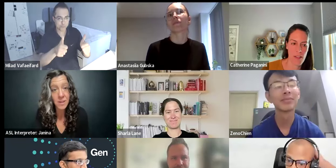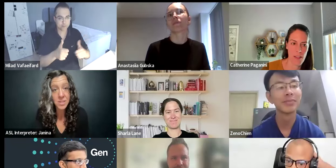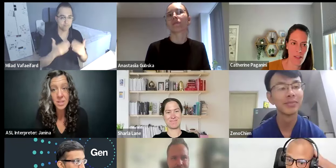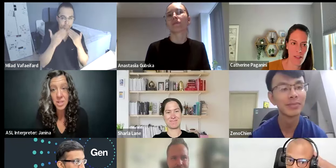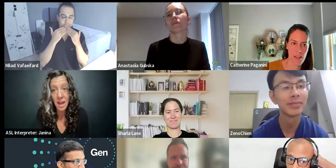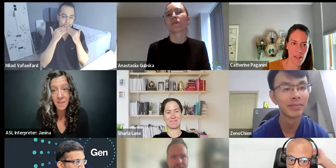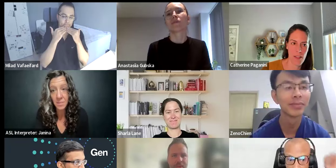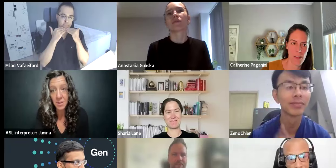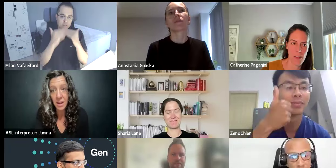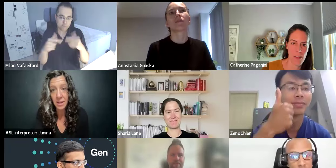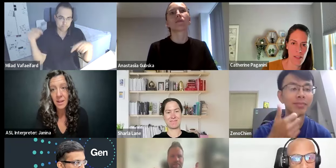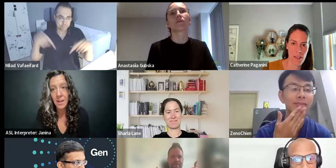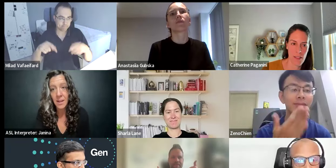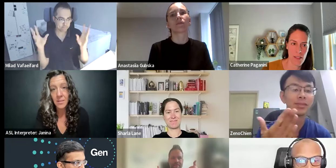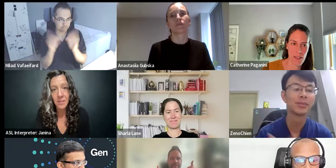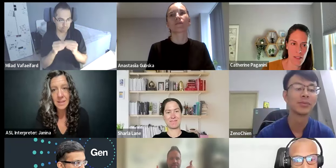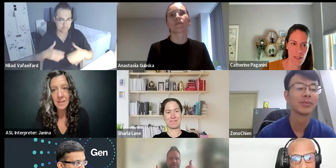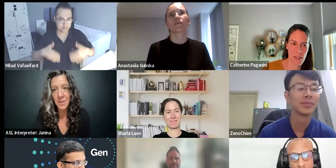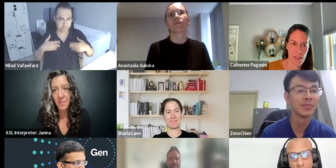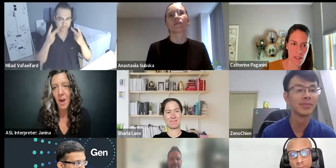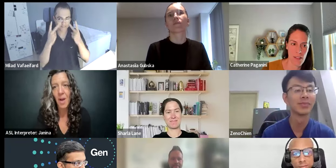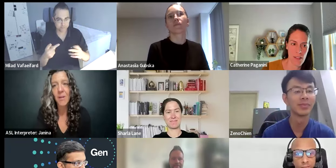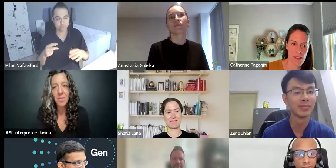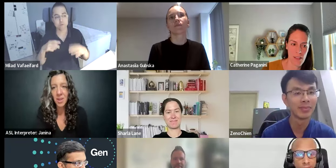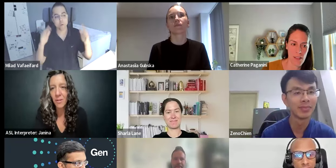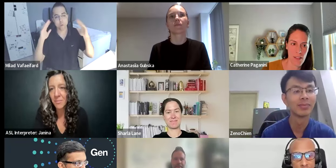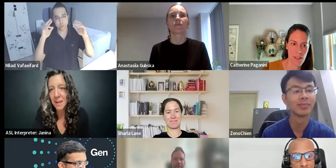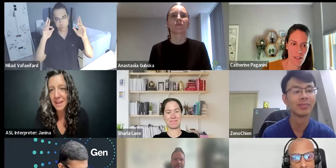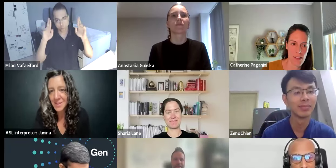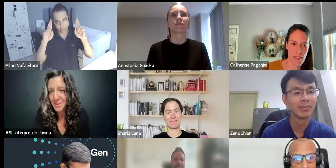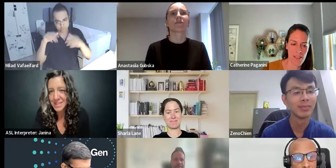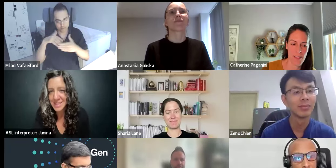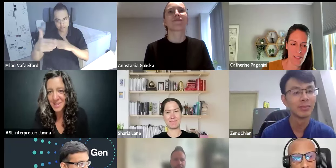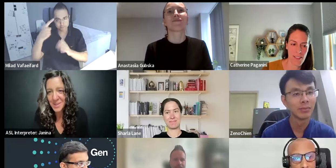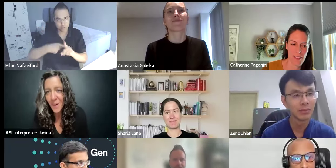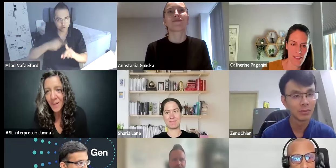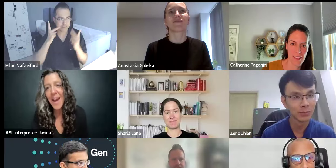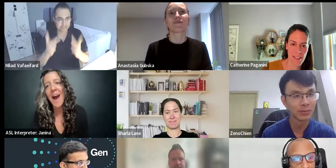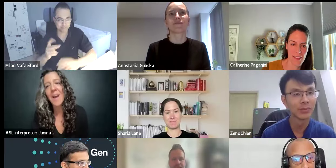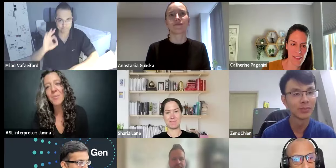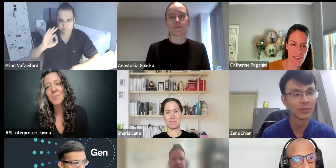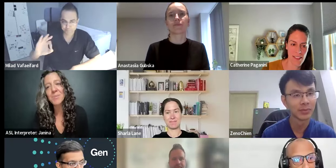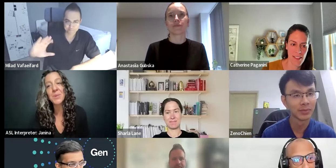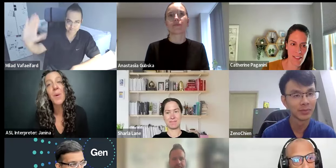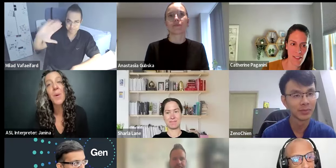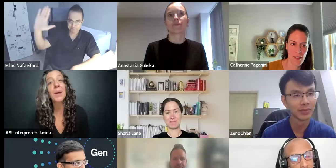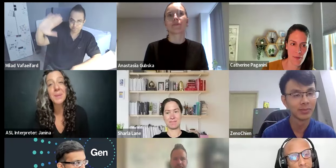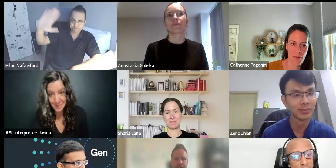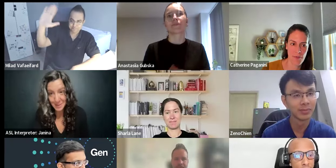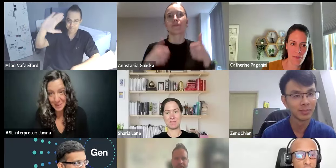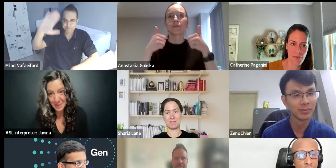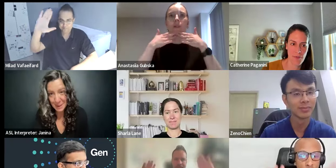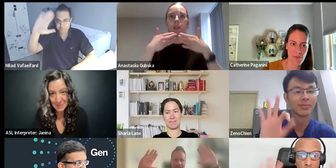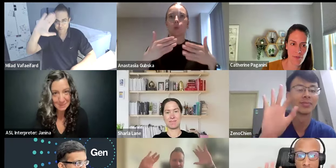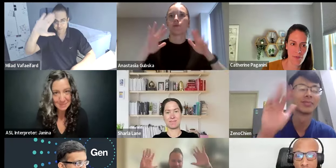If you can finish it in the chat, that'd be great. He says, okay. All right. Well, thank you all for meeting. It's great to see you all. I hope to see you all